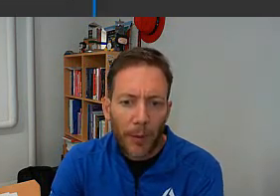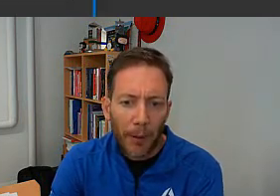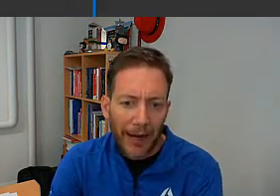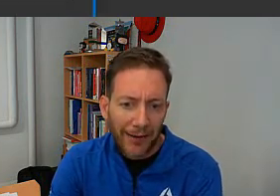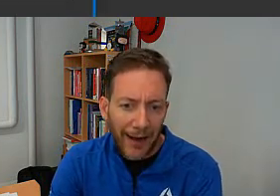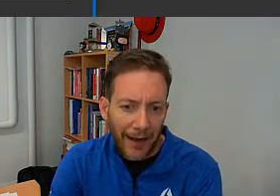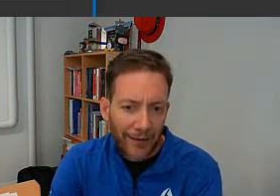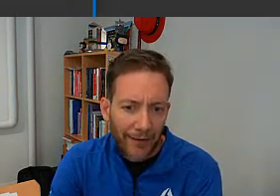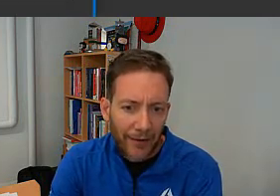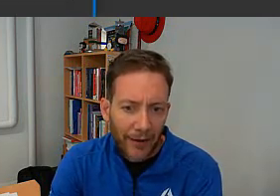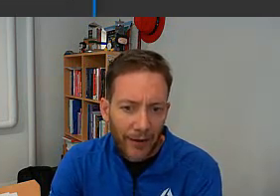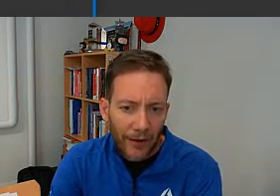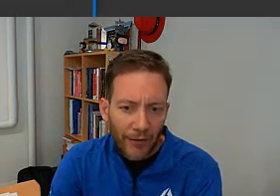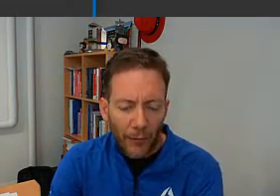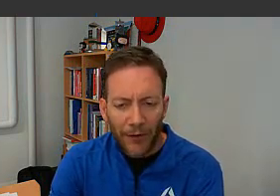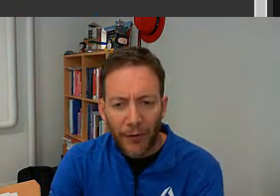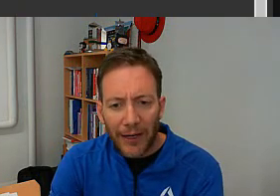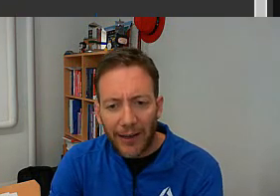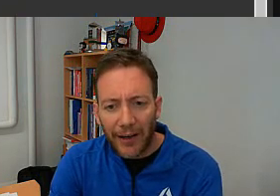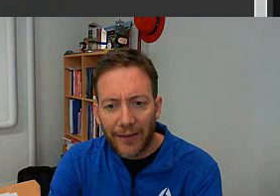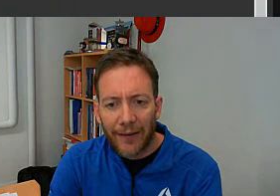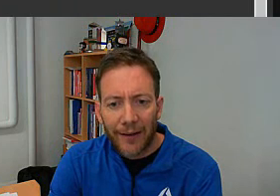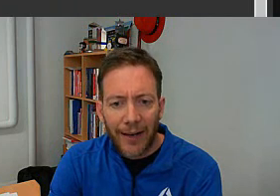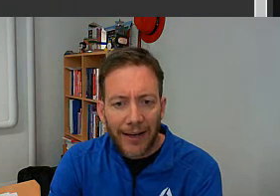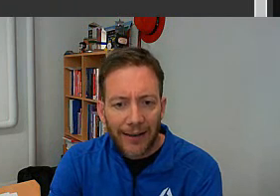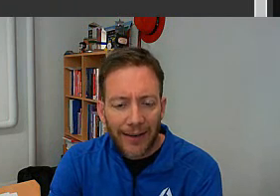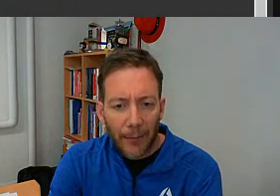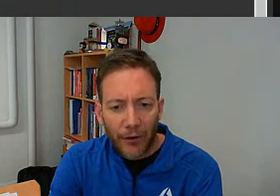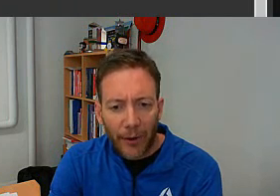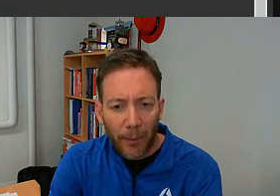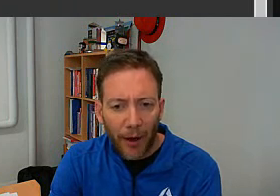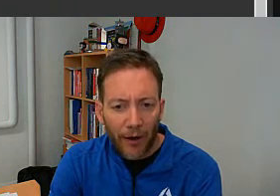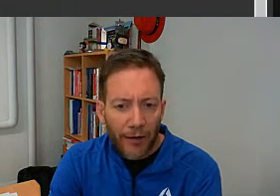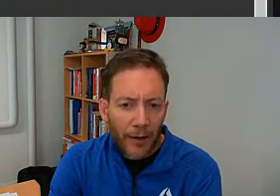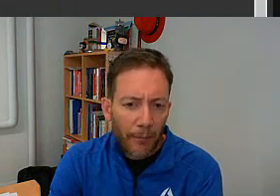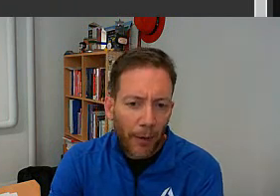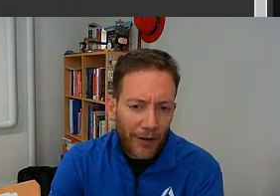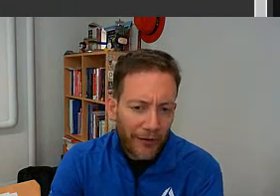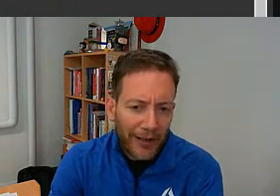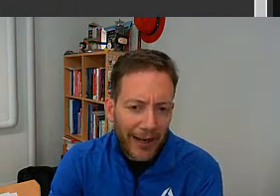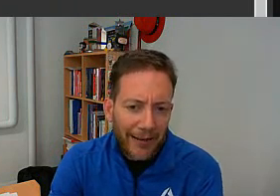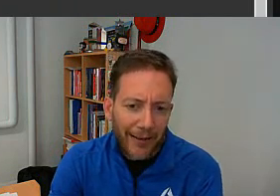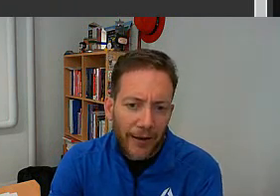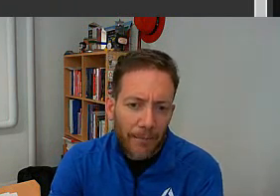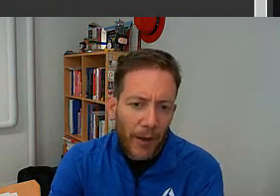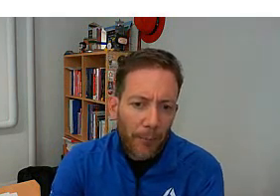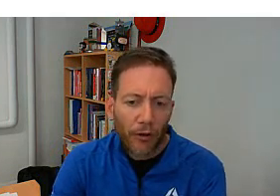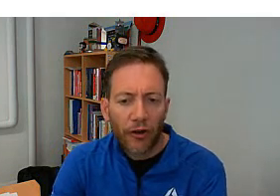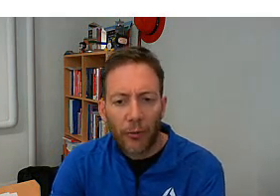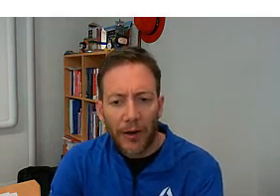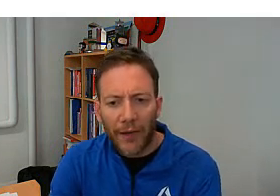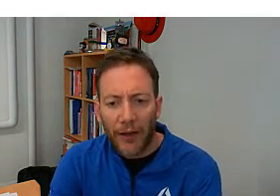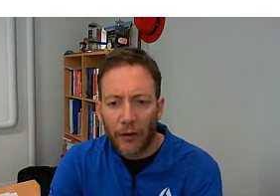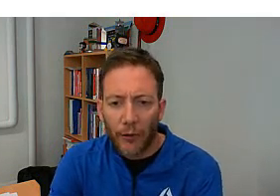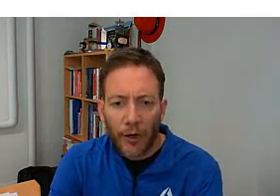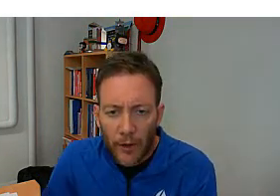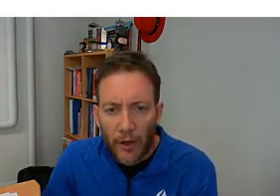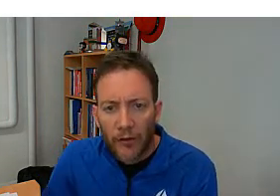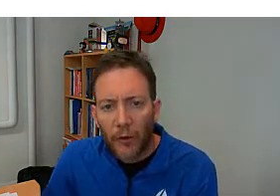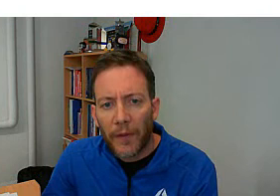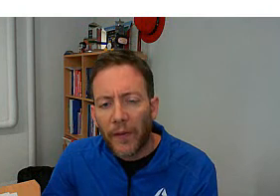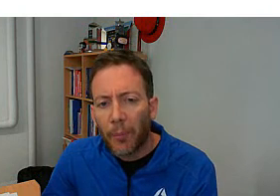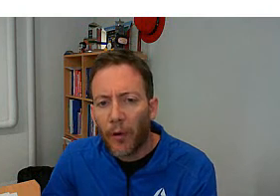which will just be plain text. So what I've really done is taken the telemetry apart, parsed the data, and pushed it to another